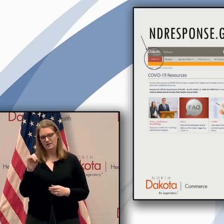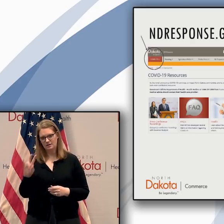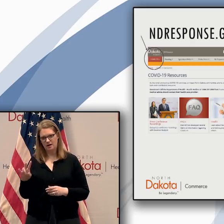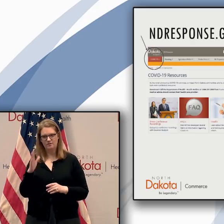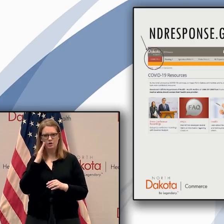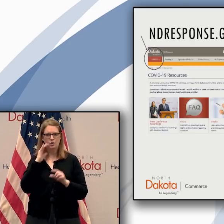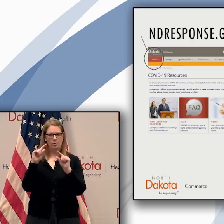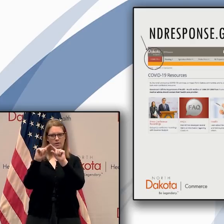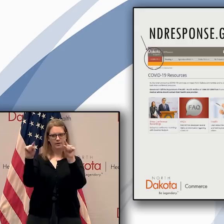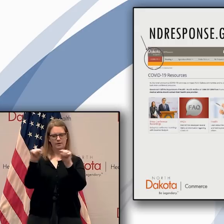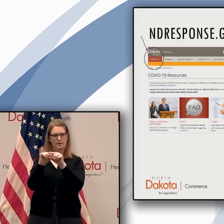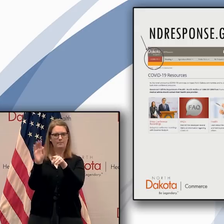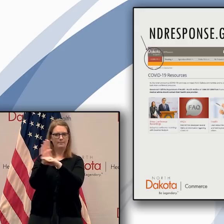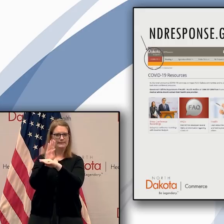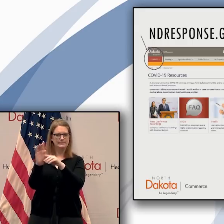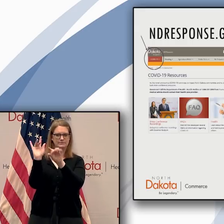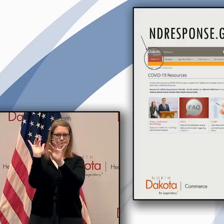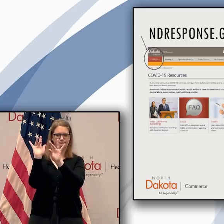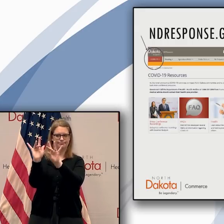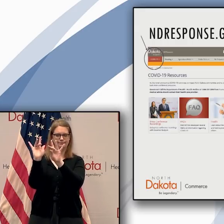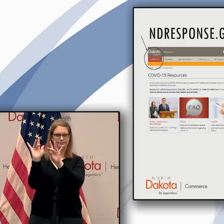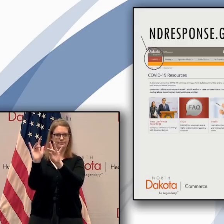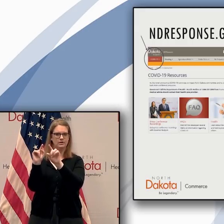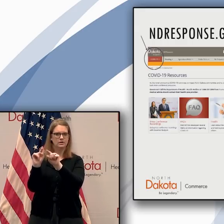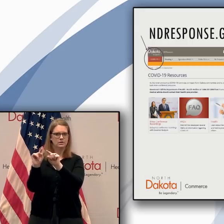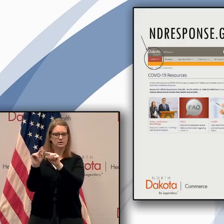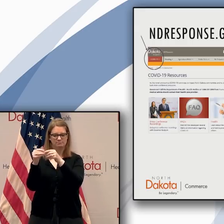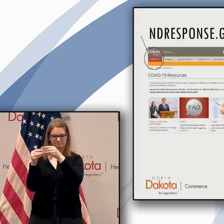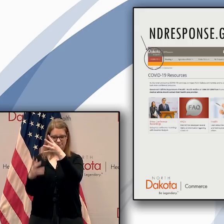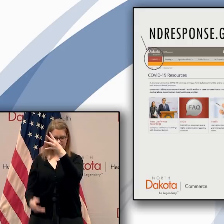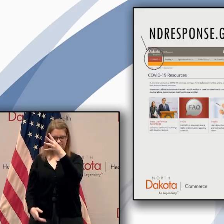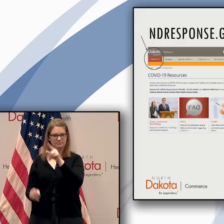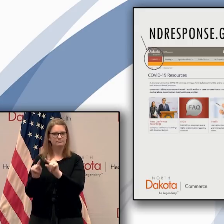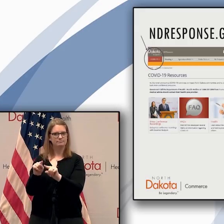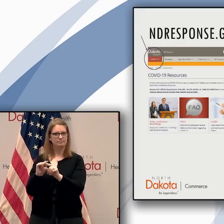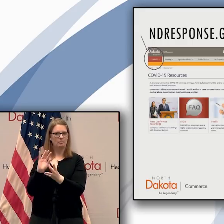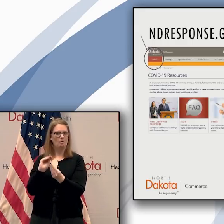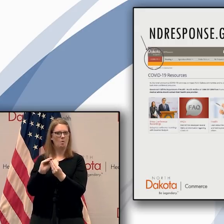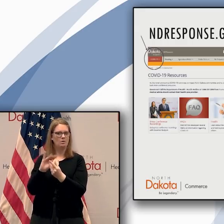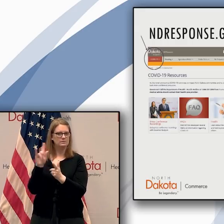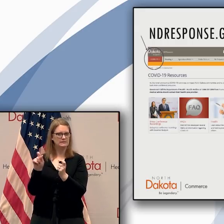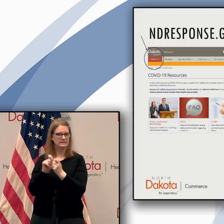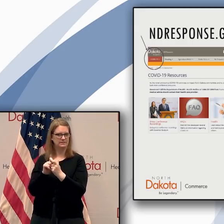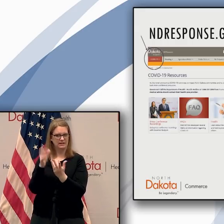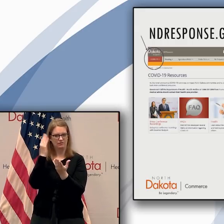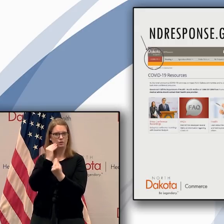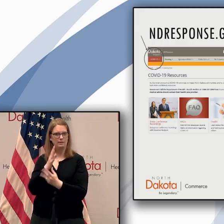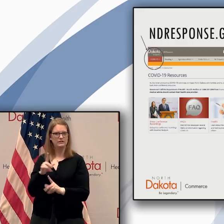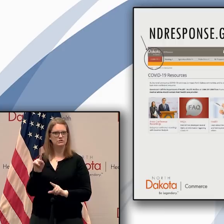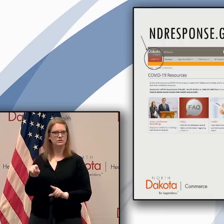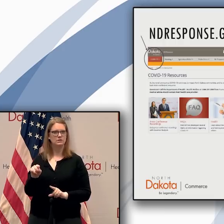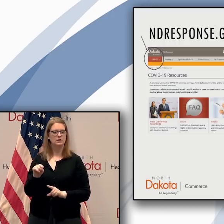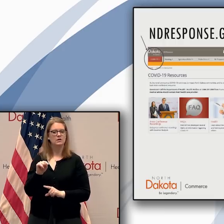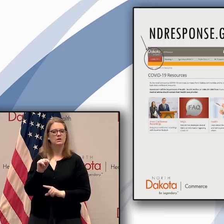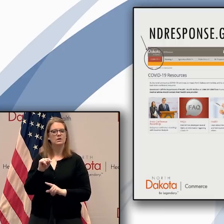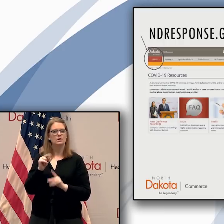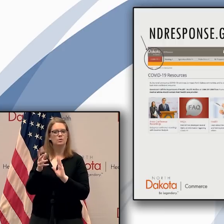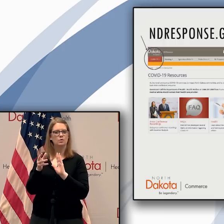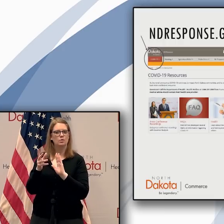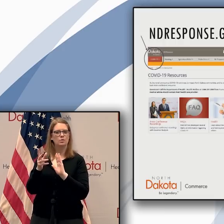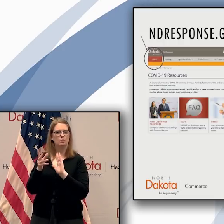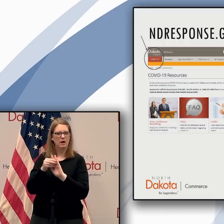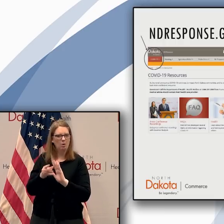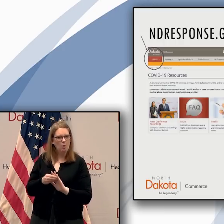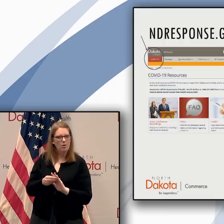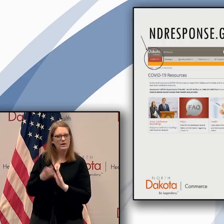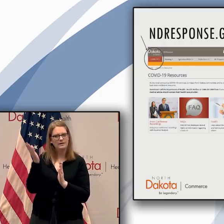Employers button and the Financial section. There you will find more specific information, including recordings and